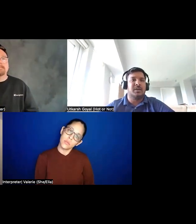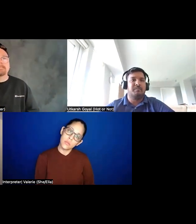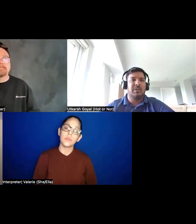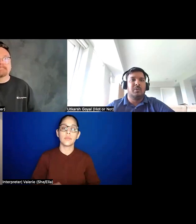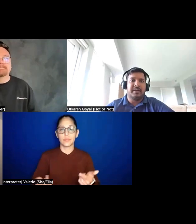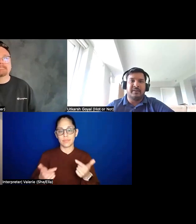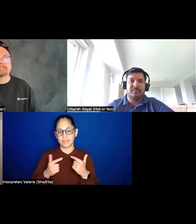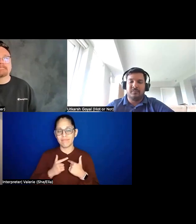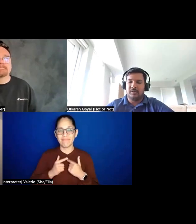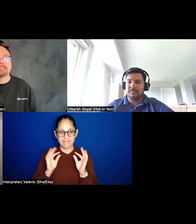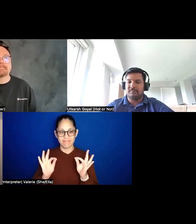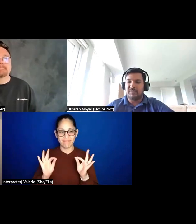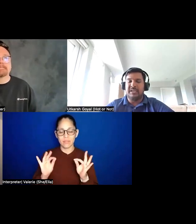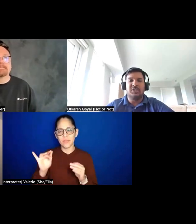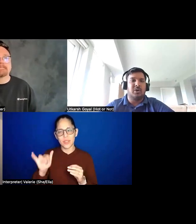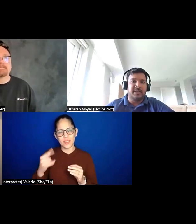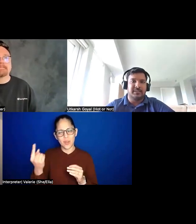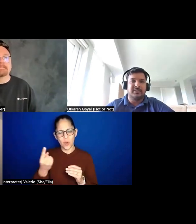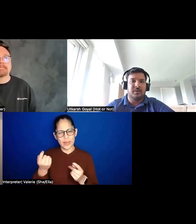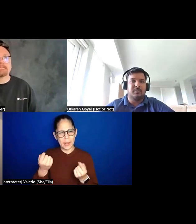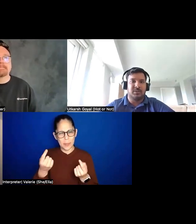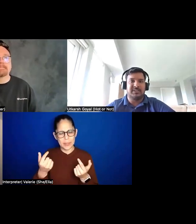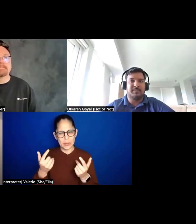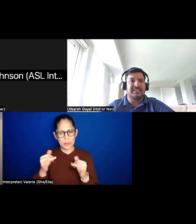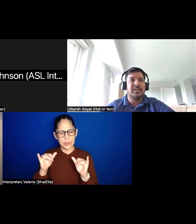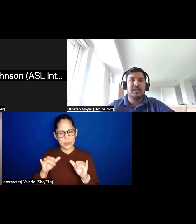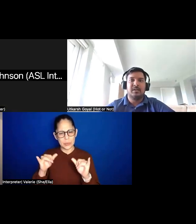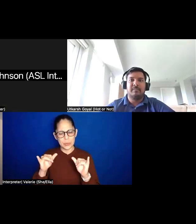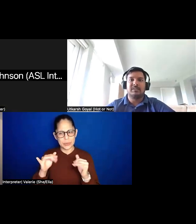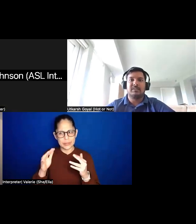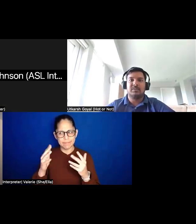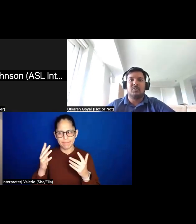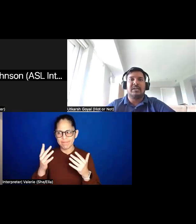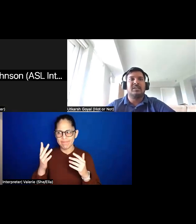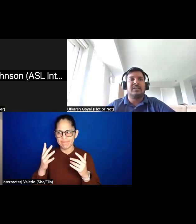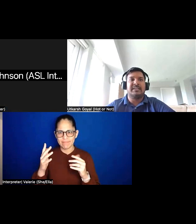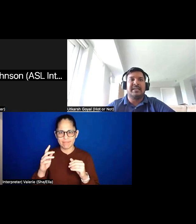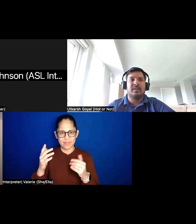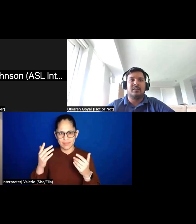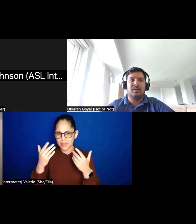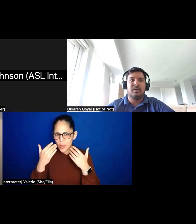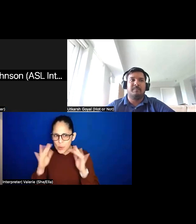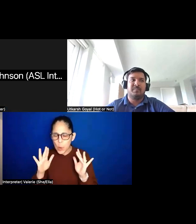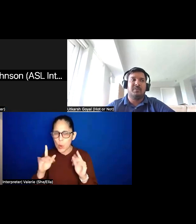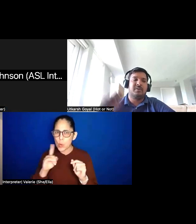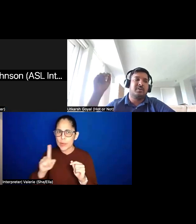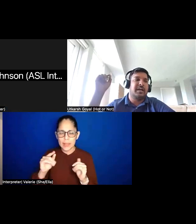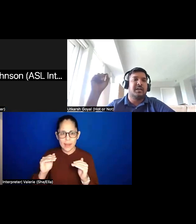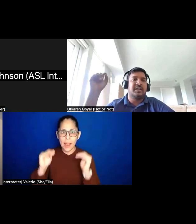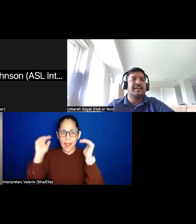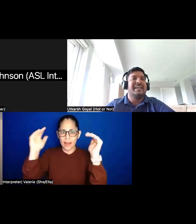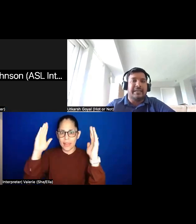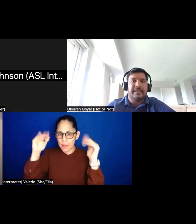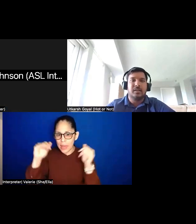very lucrative initial audience for the blockchain space, because those are the things that